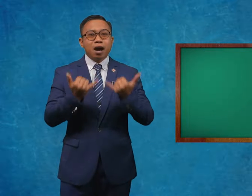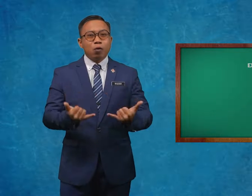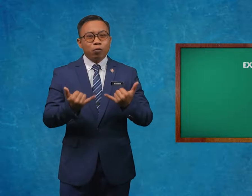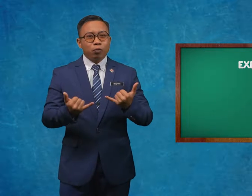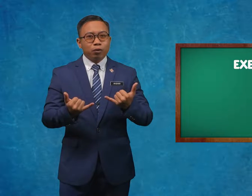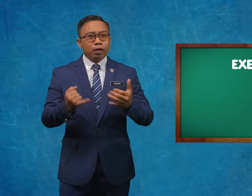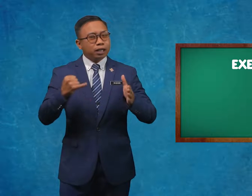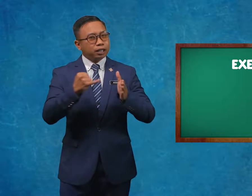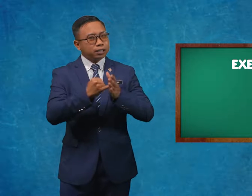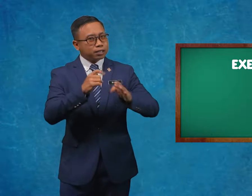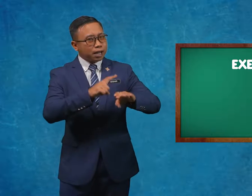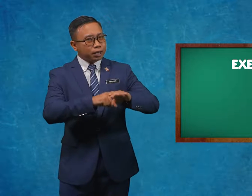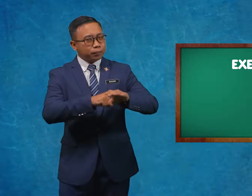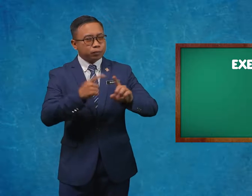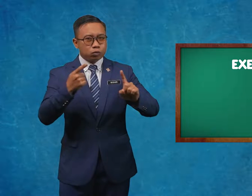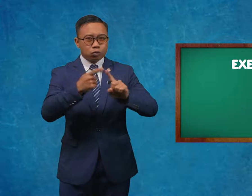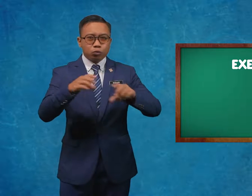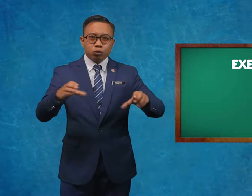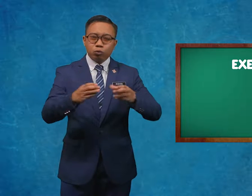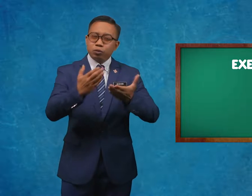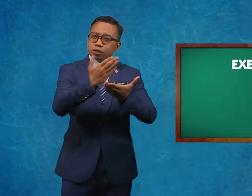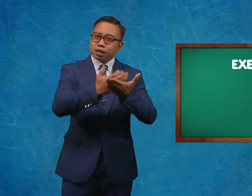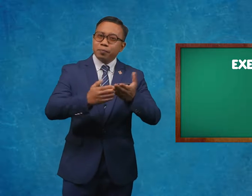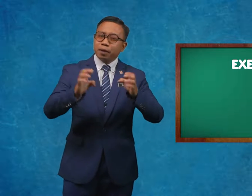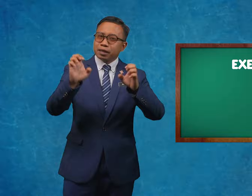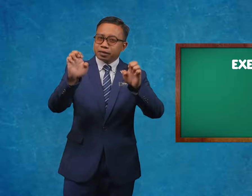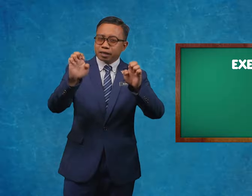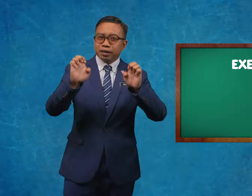Now, it's time to do some exercise.